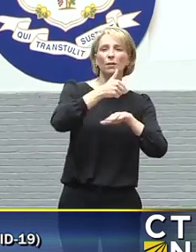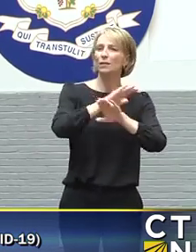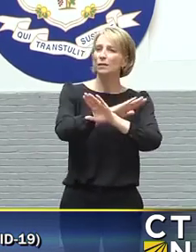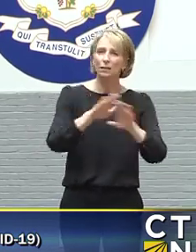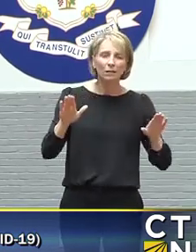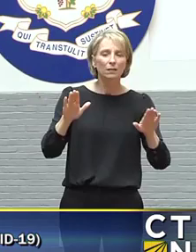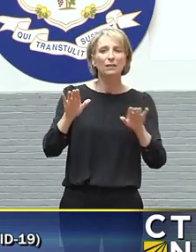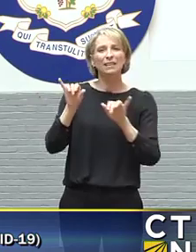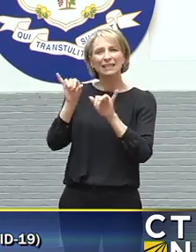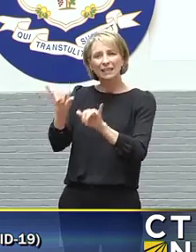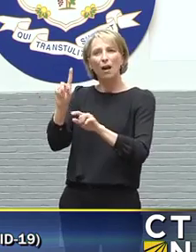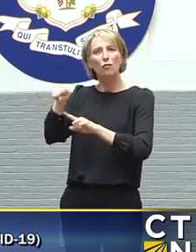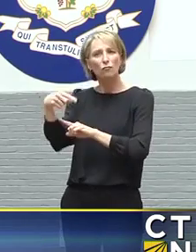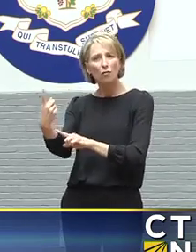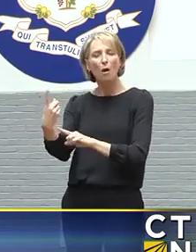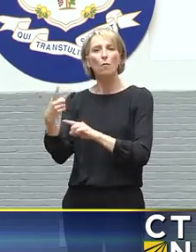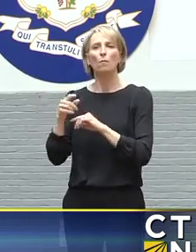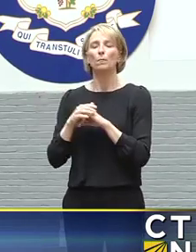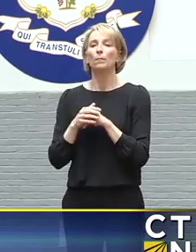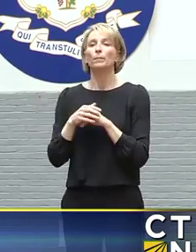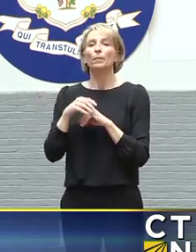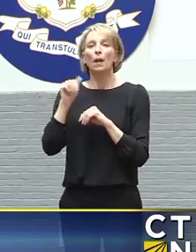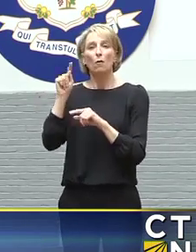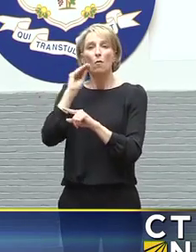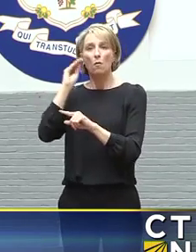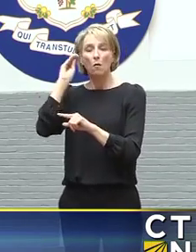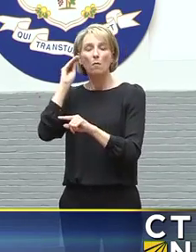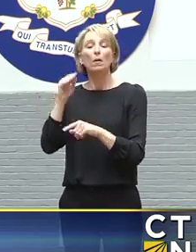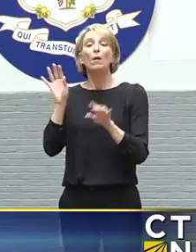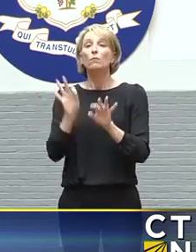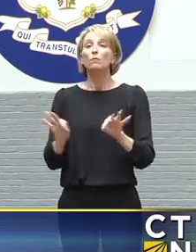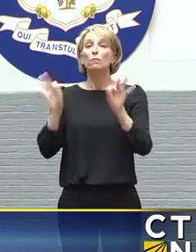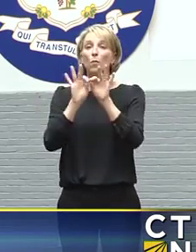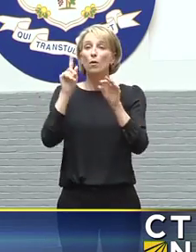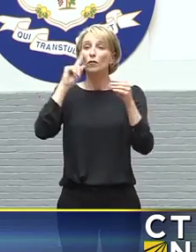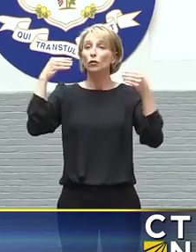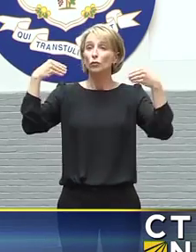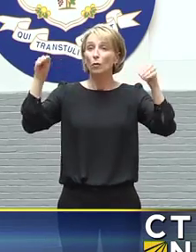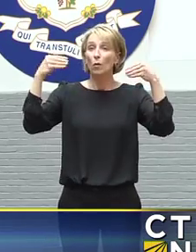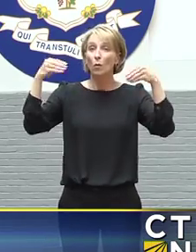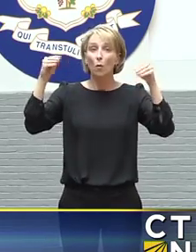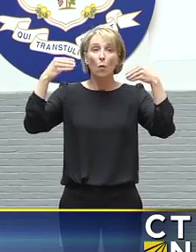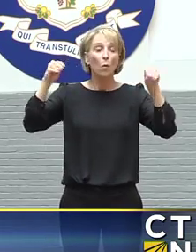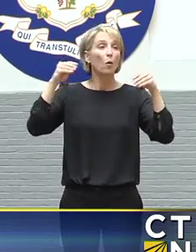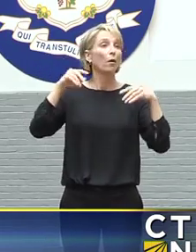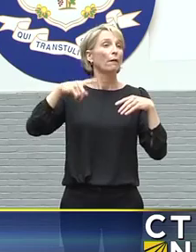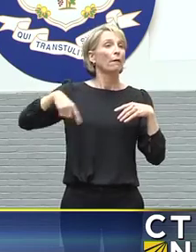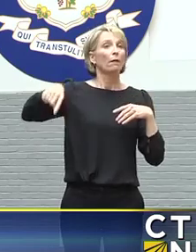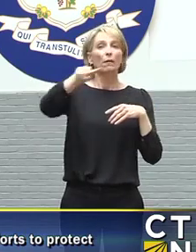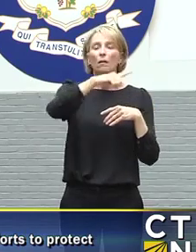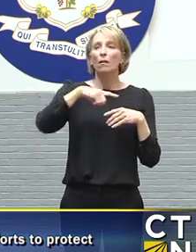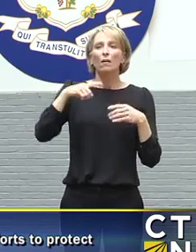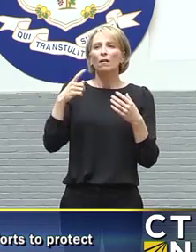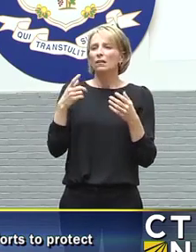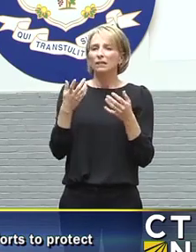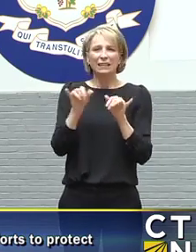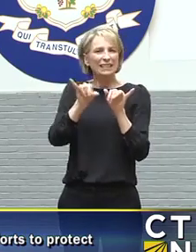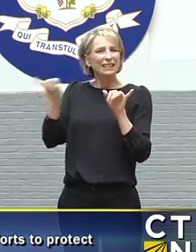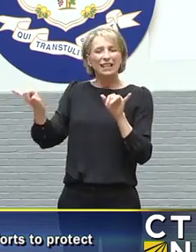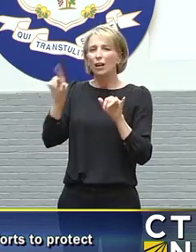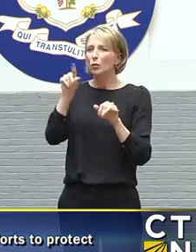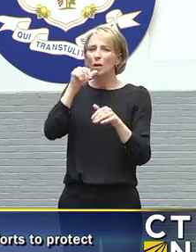local businesses, those local retail outlets, that office, telecommute, don't come into the